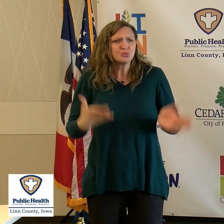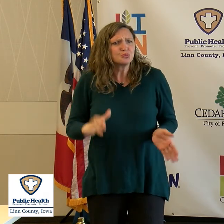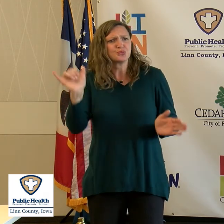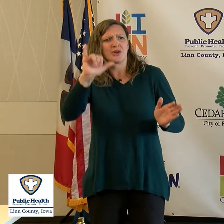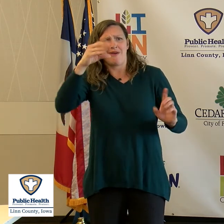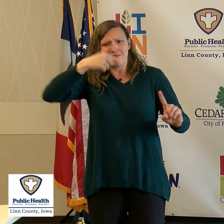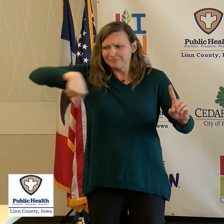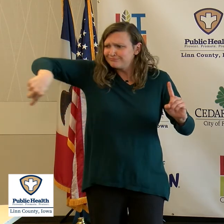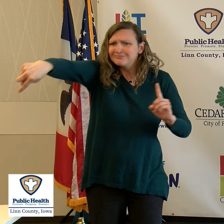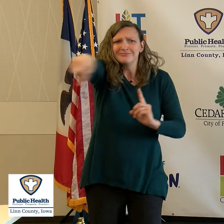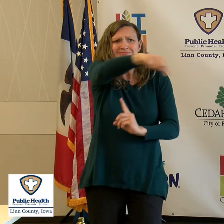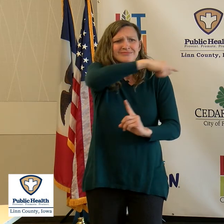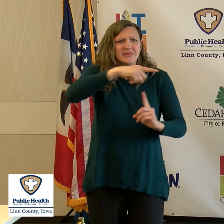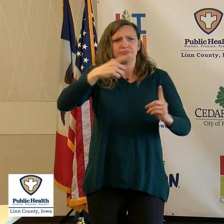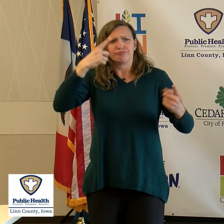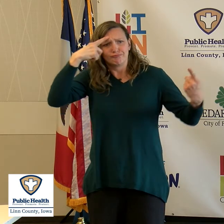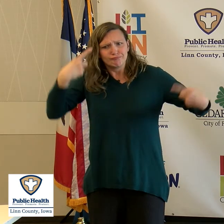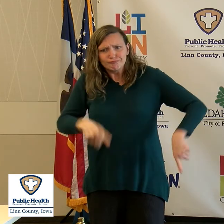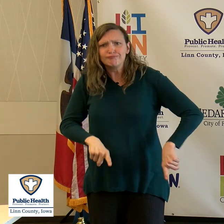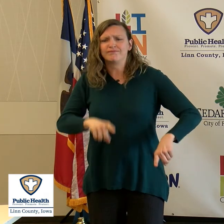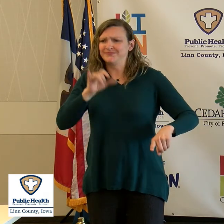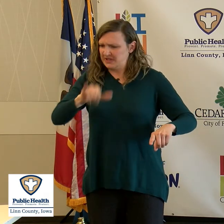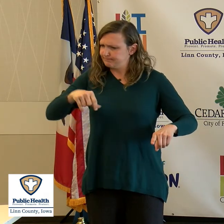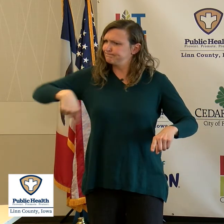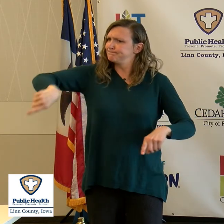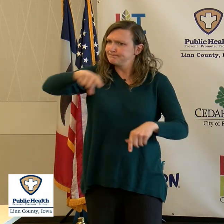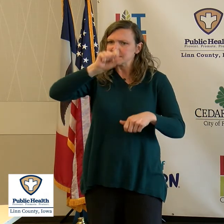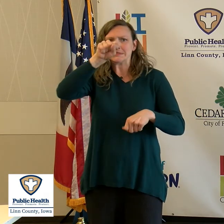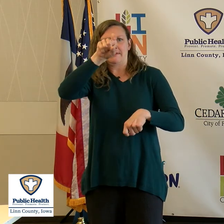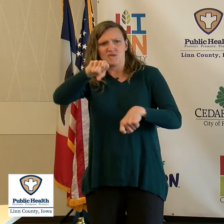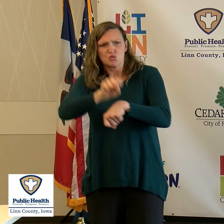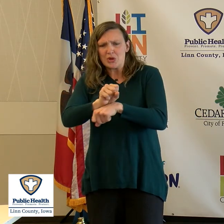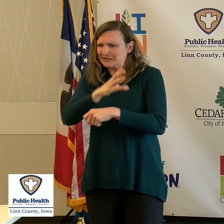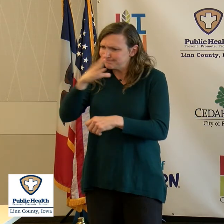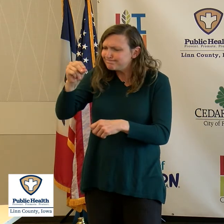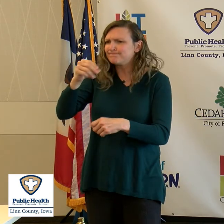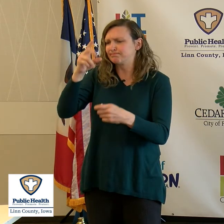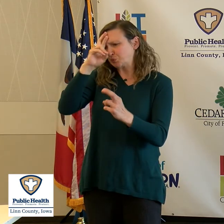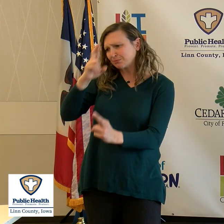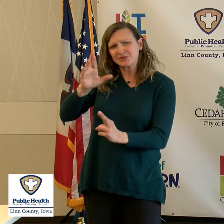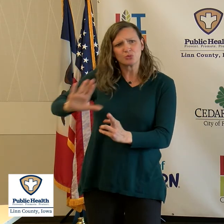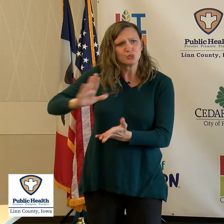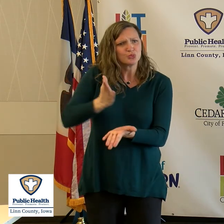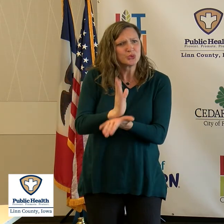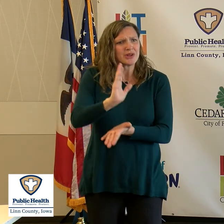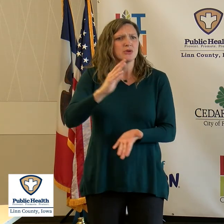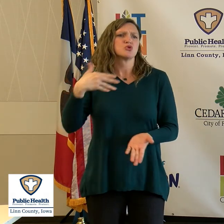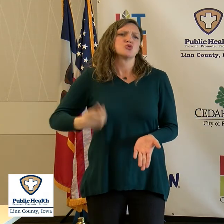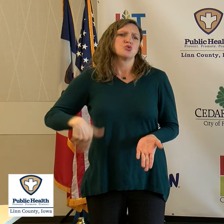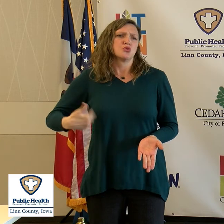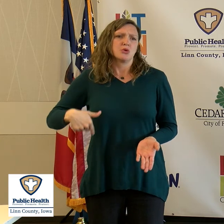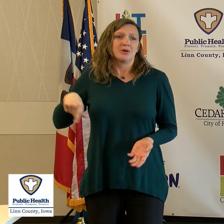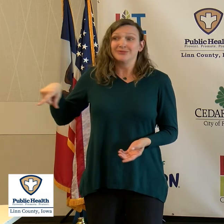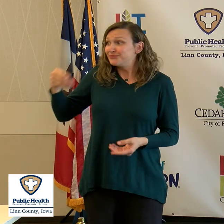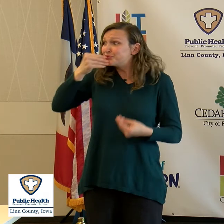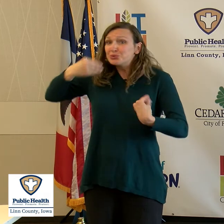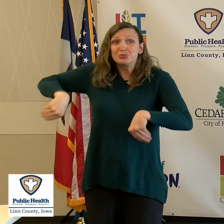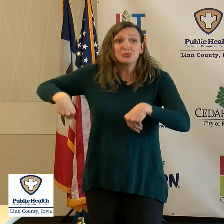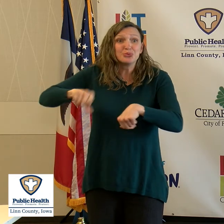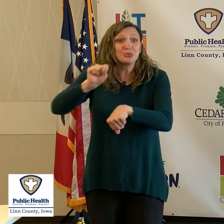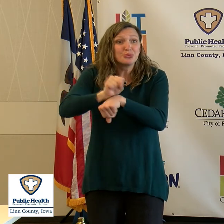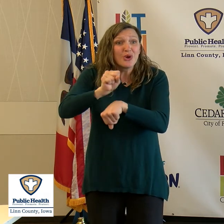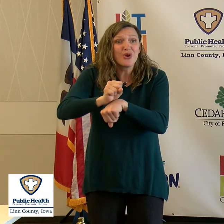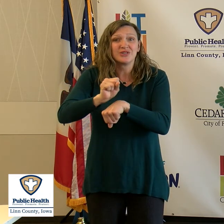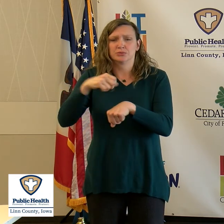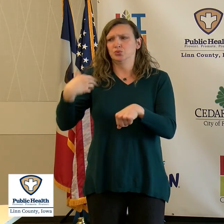they deserve the same respect and protections as grocery store workers at the end of the food supply chain.